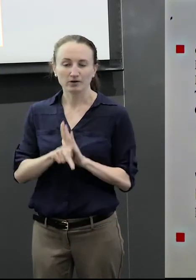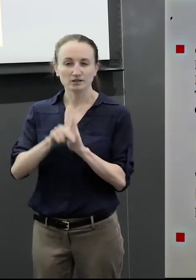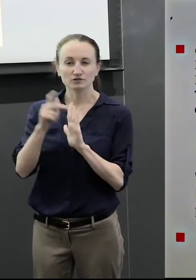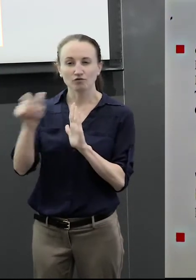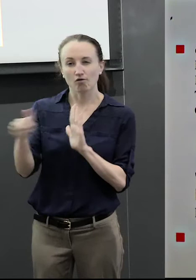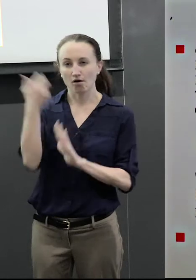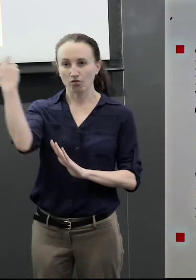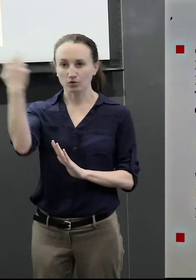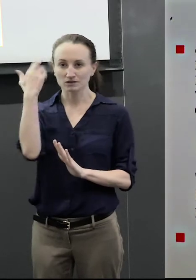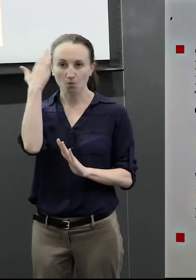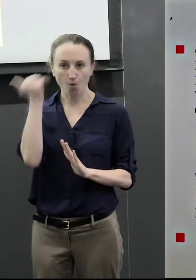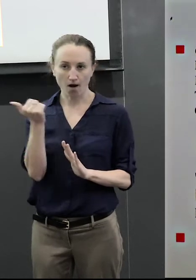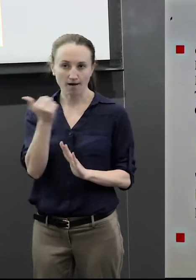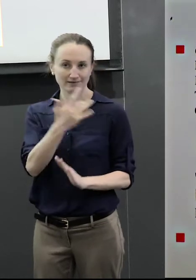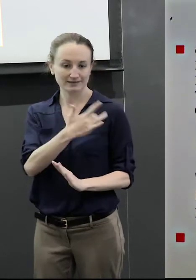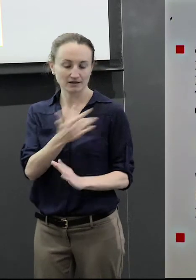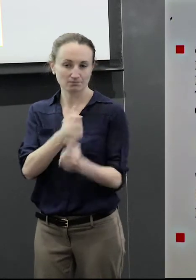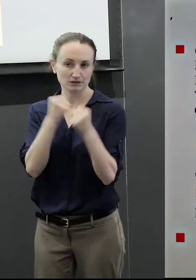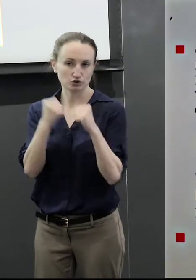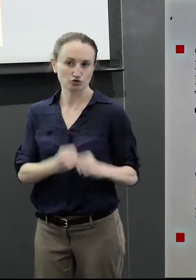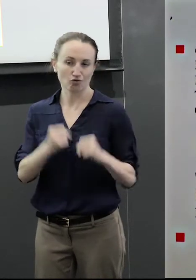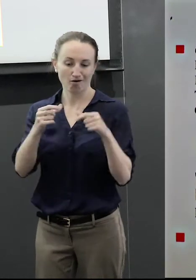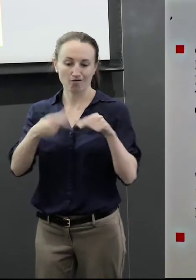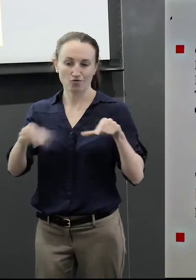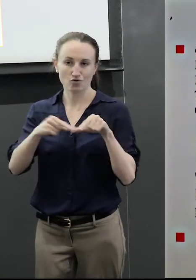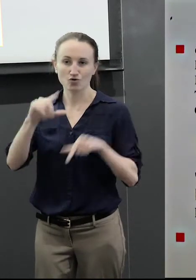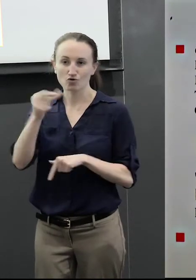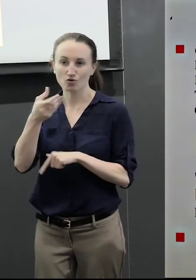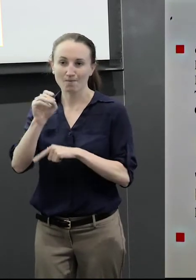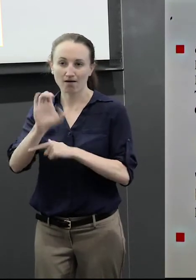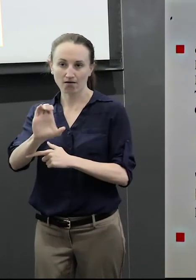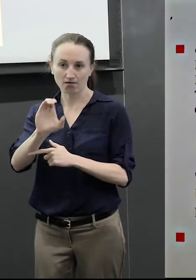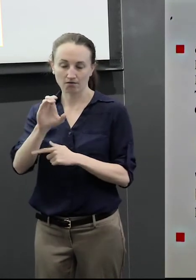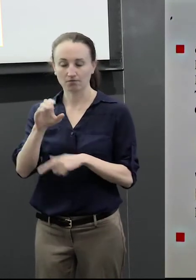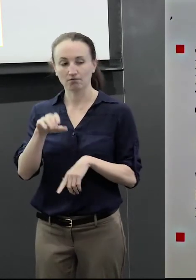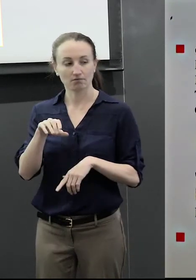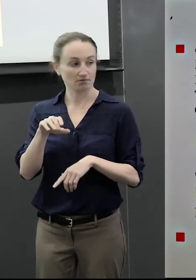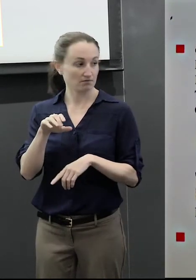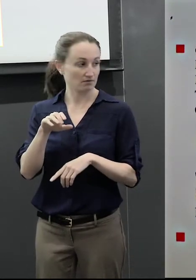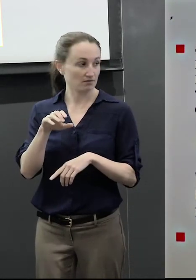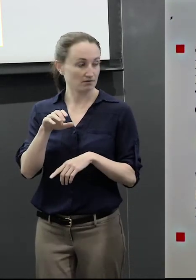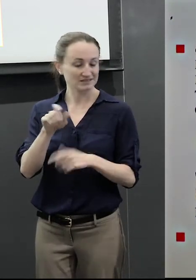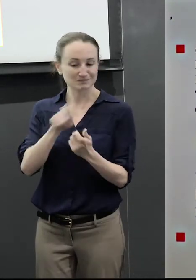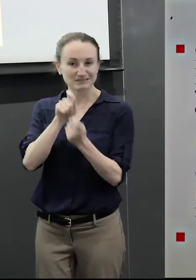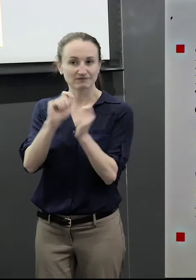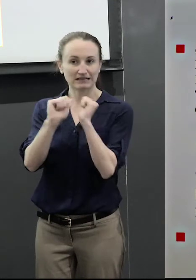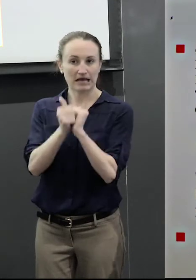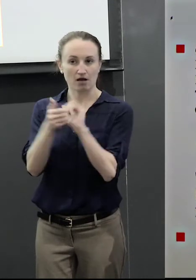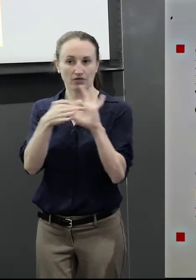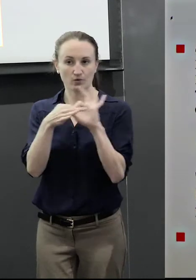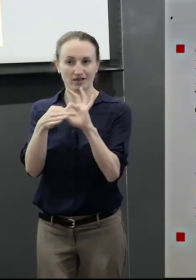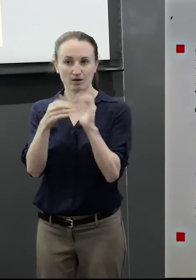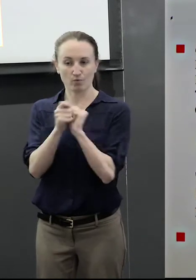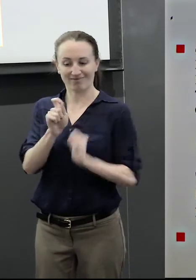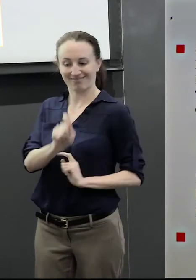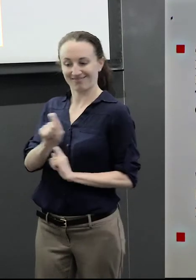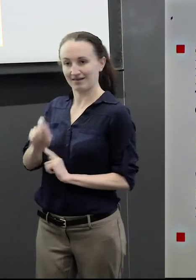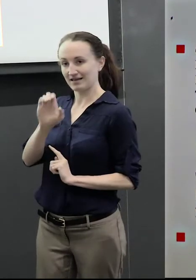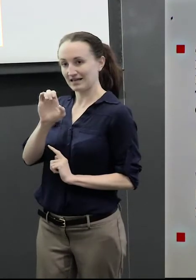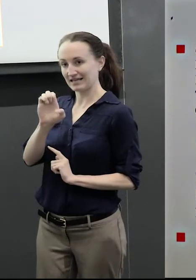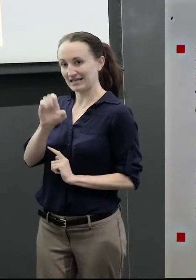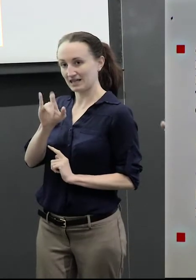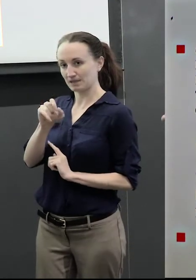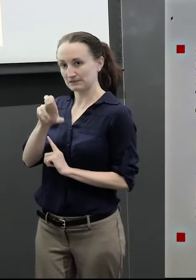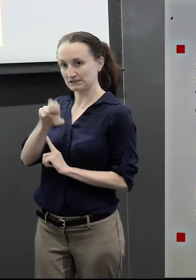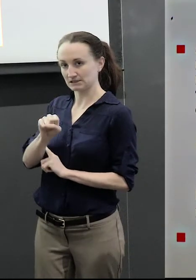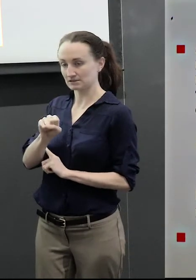very grammatical in another respect, namely how they interact with the list. So here, I need to start from a very